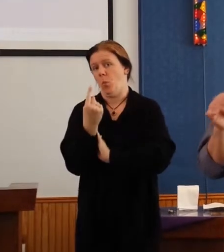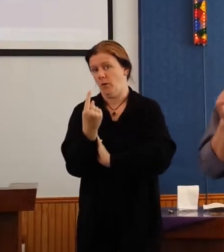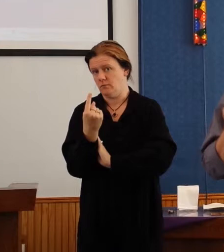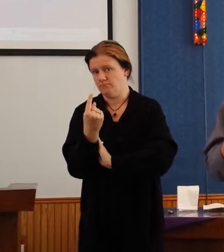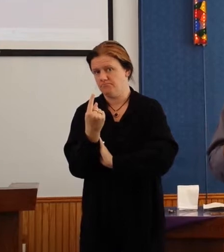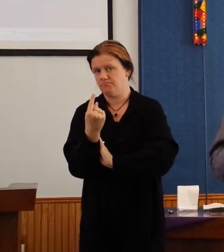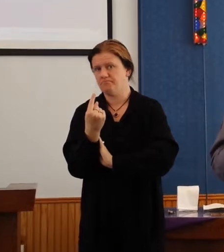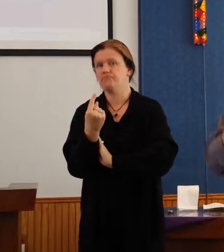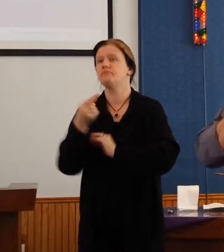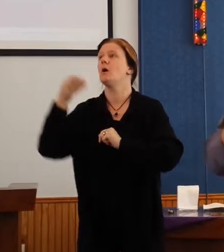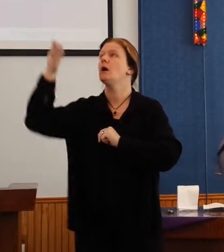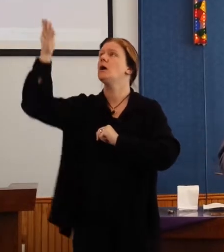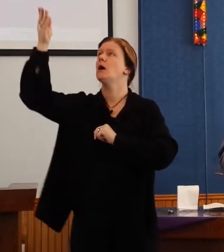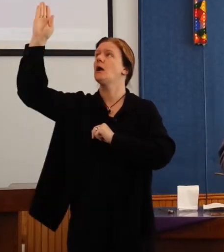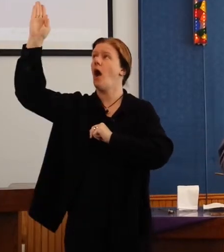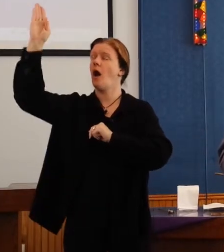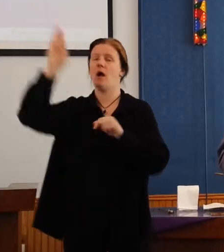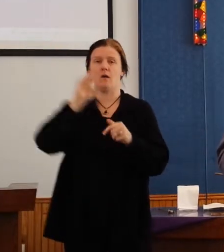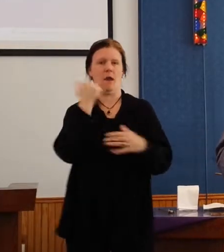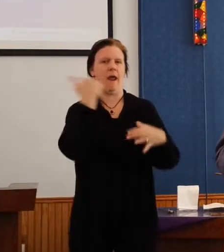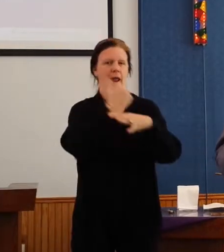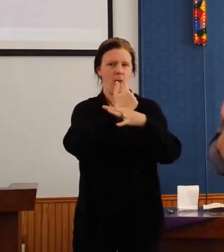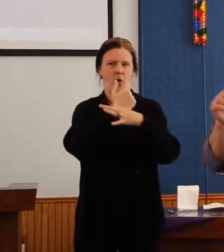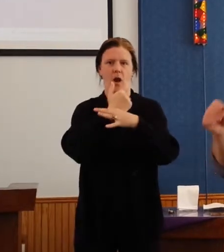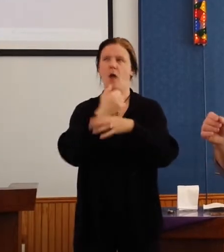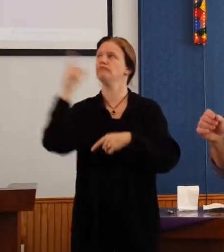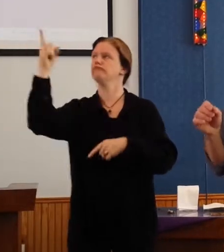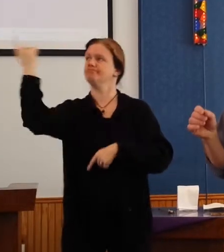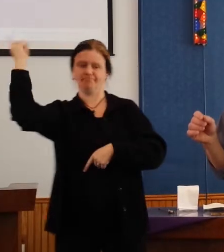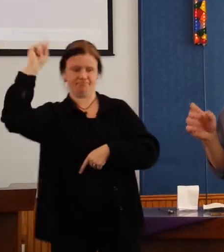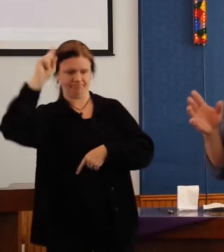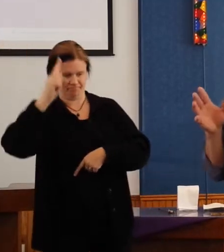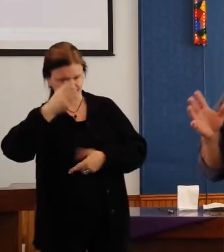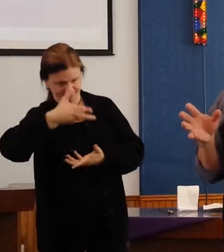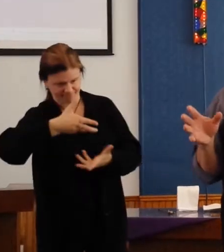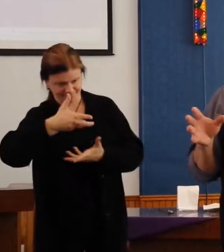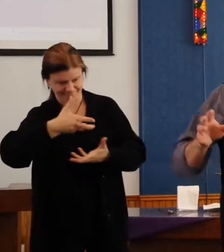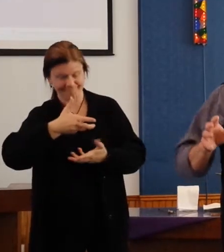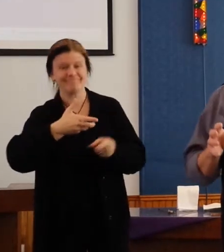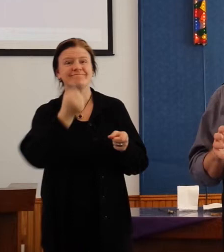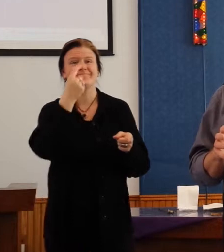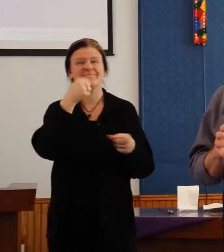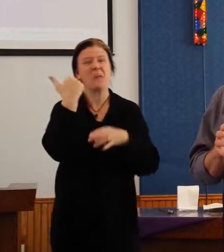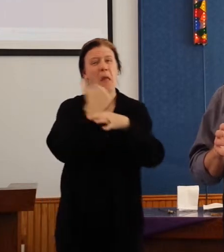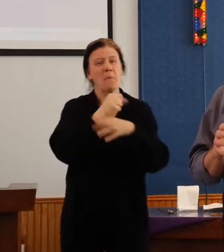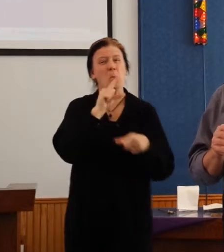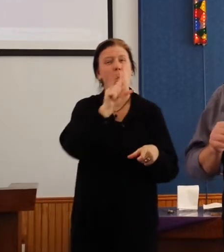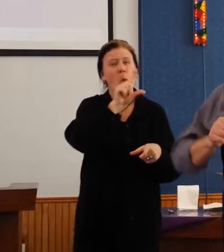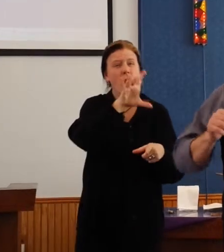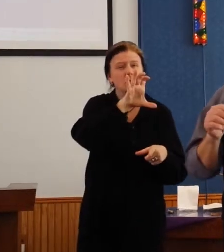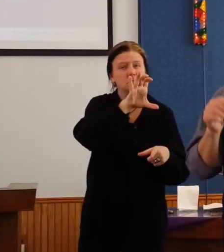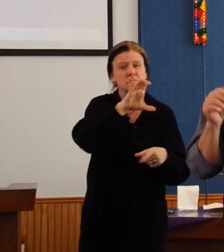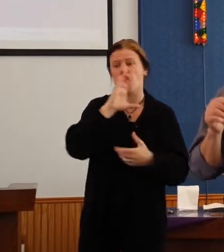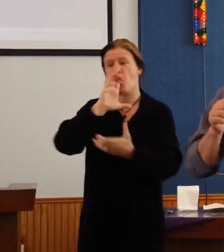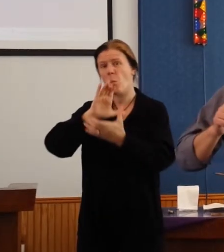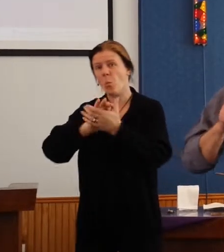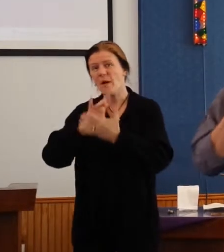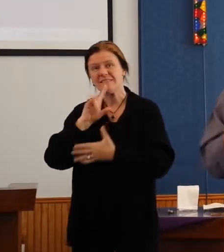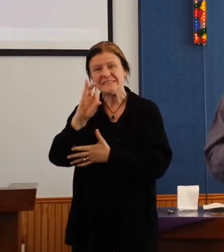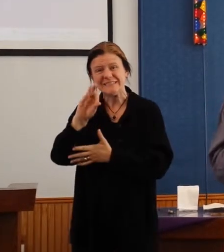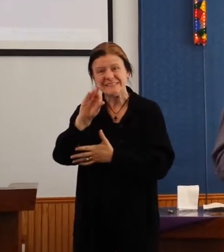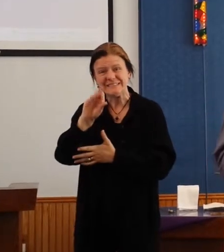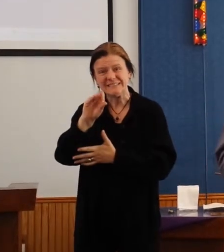God visits Abraham when he's 100 years old, and when Sarah, his wife, is 90 years old. And God tells